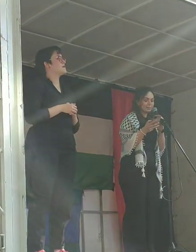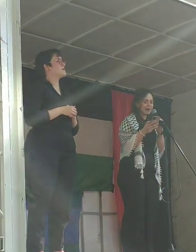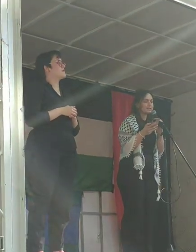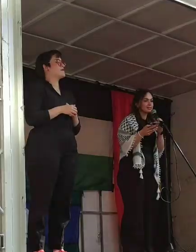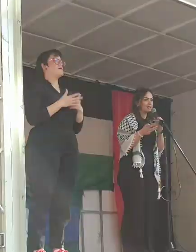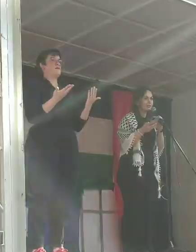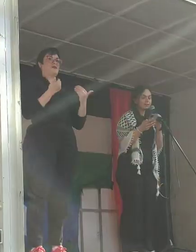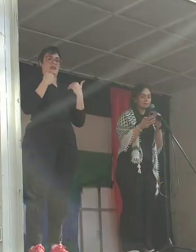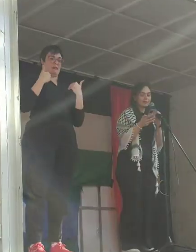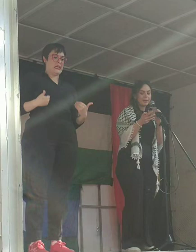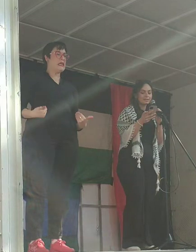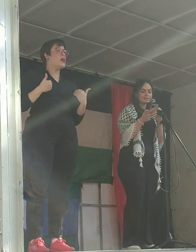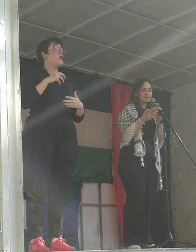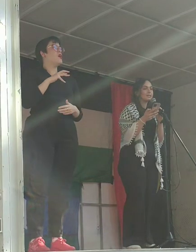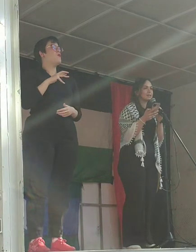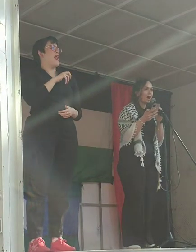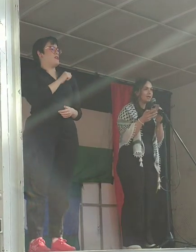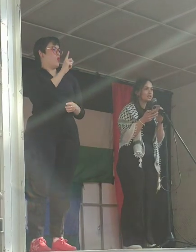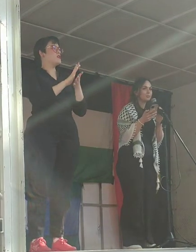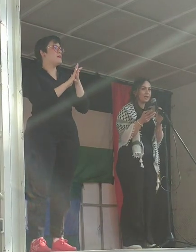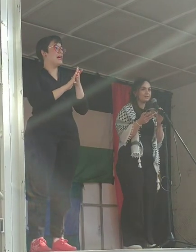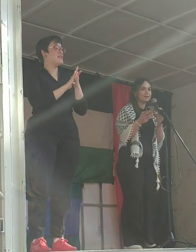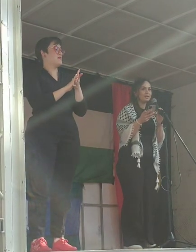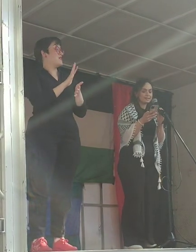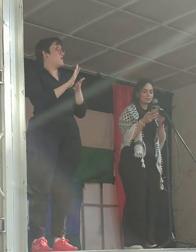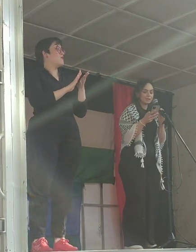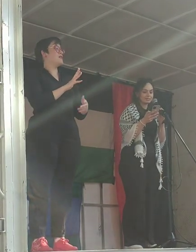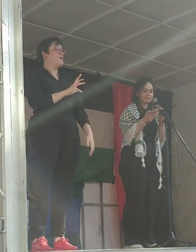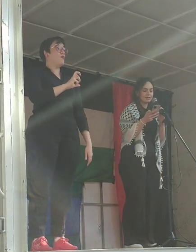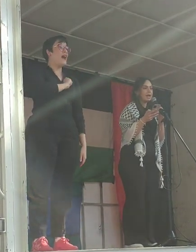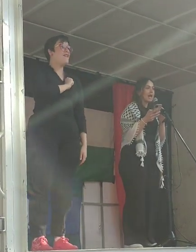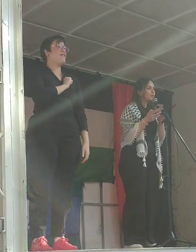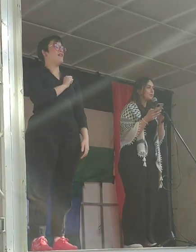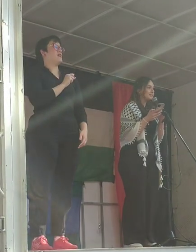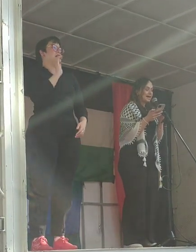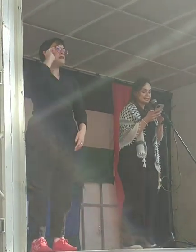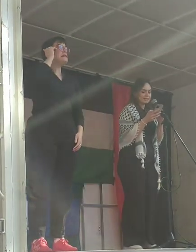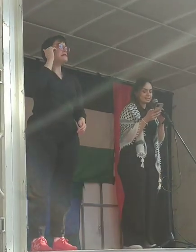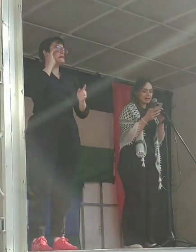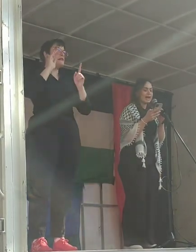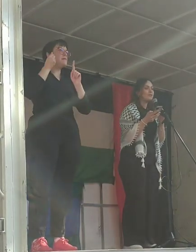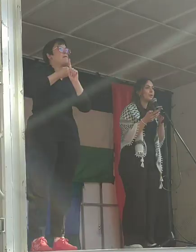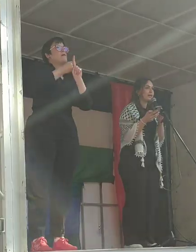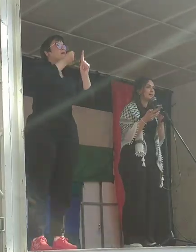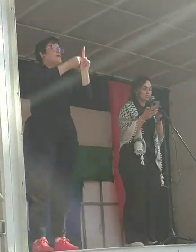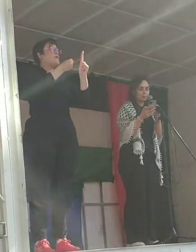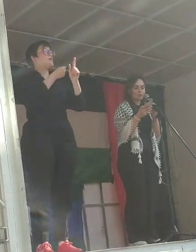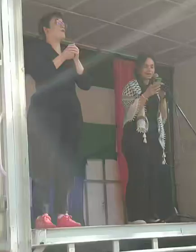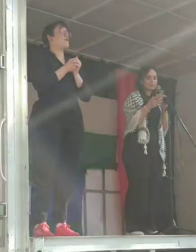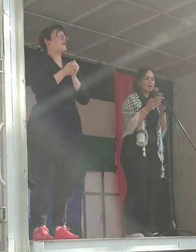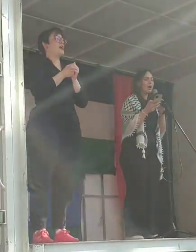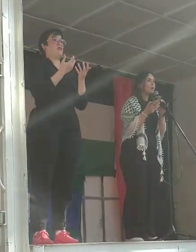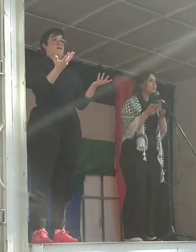What does it mean to be a Palestinian? Being Palestinian means courage, bravery, and resilience. Everyone standing here today and everyone